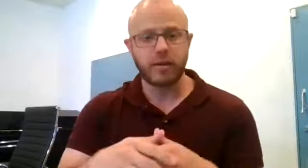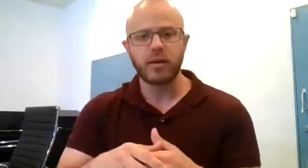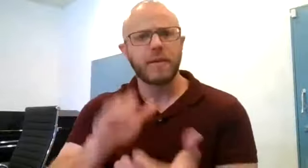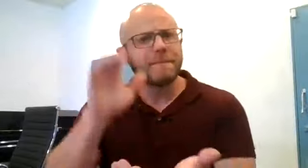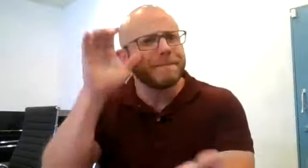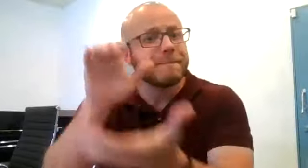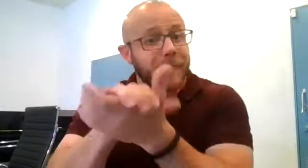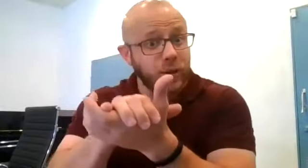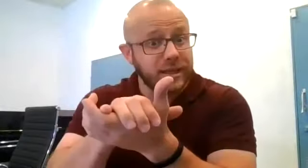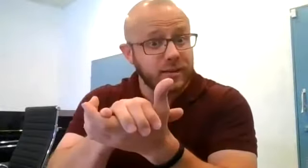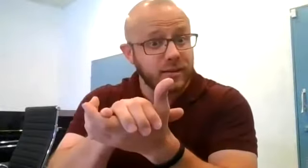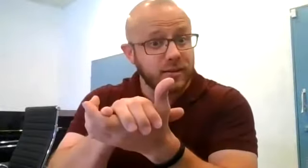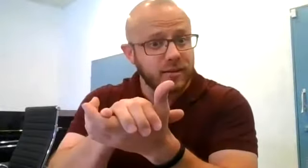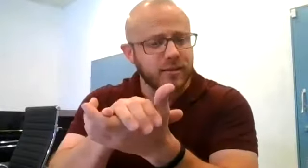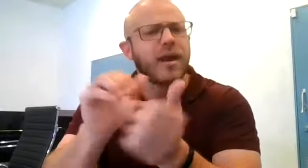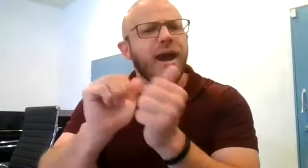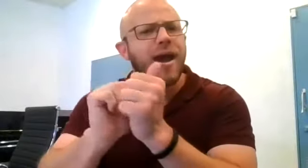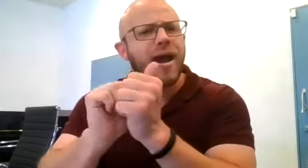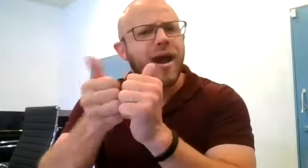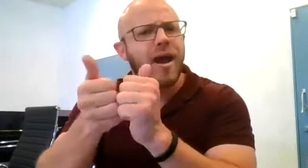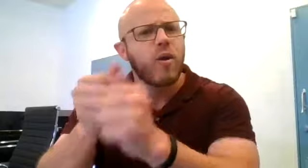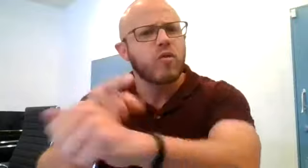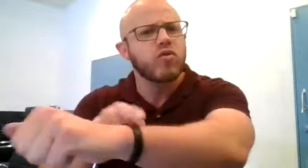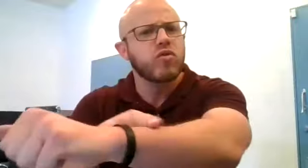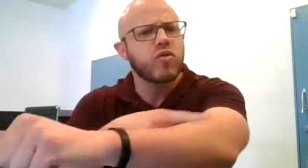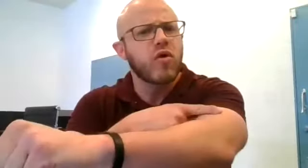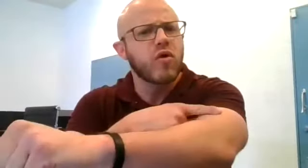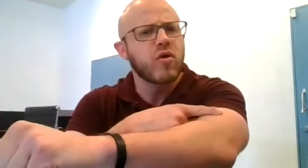ASL, married. How long?